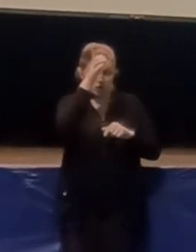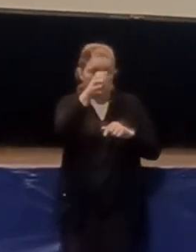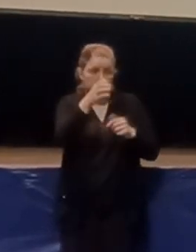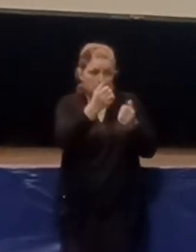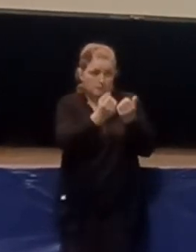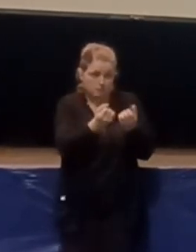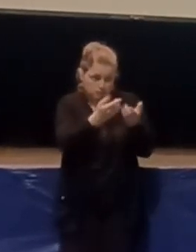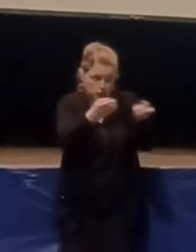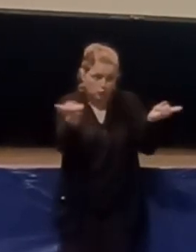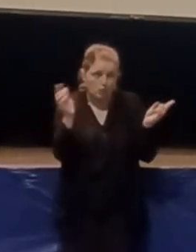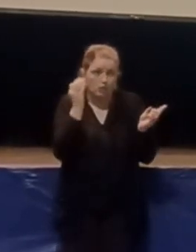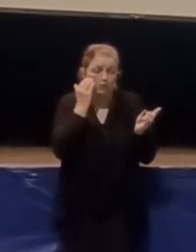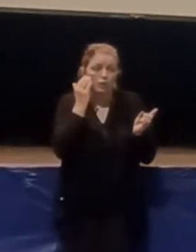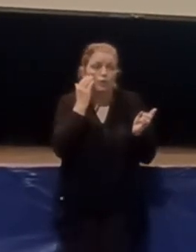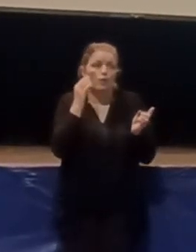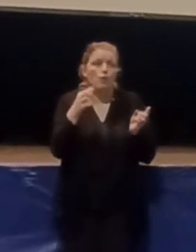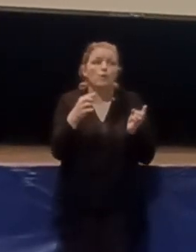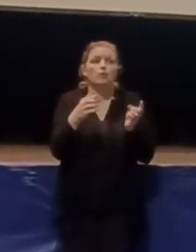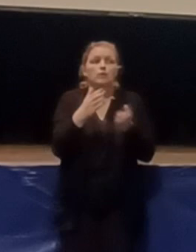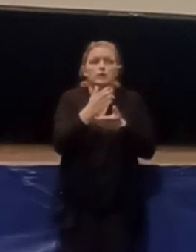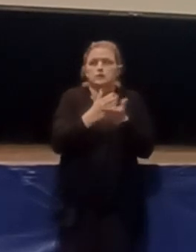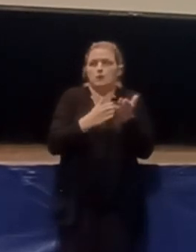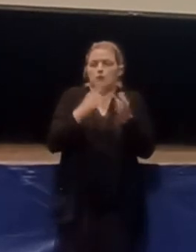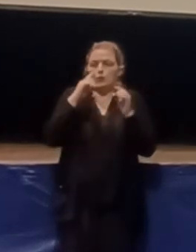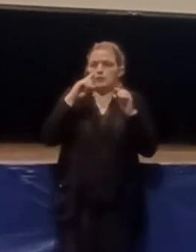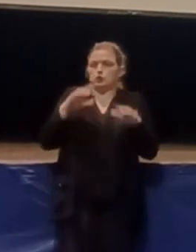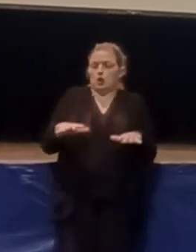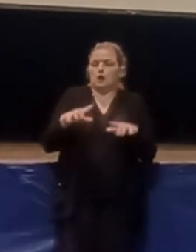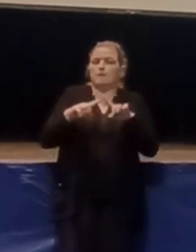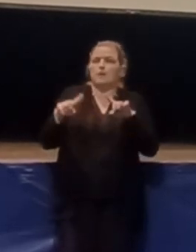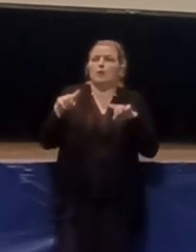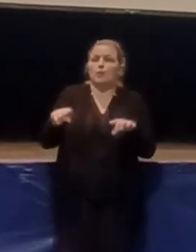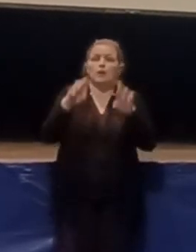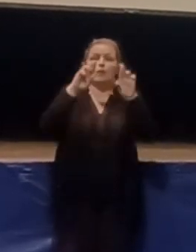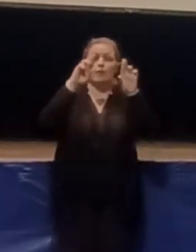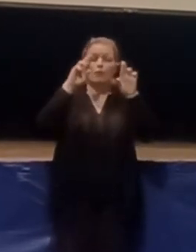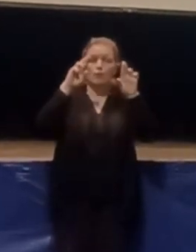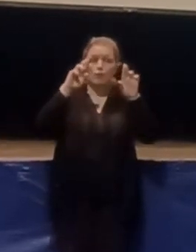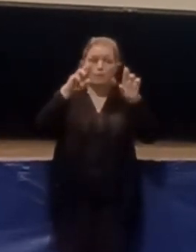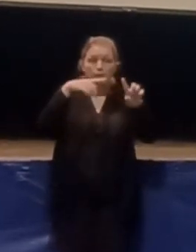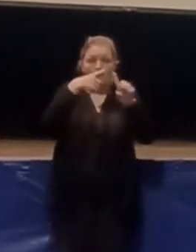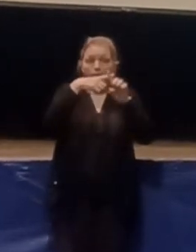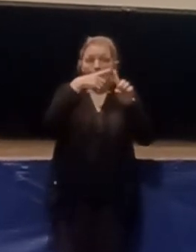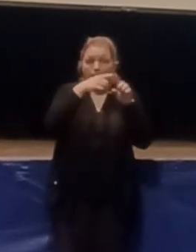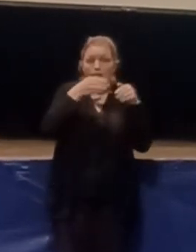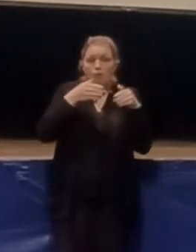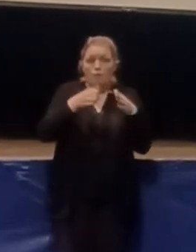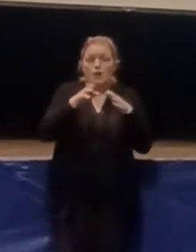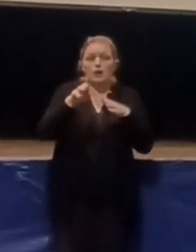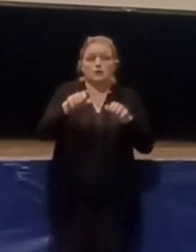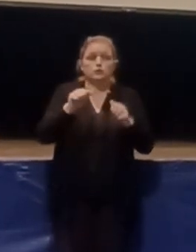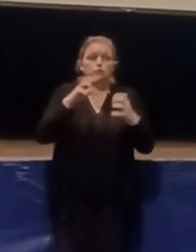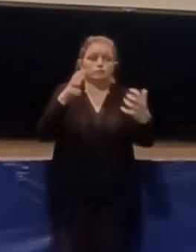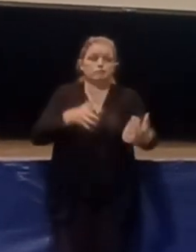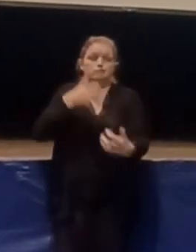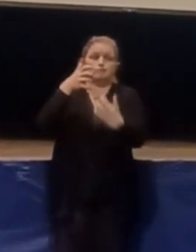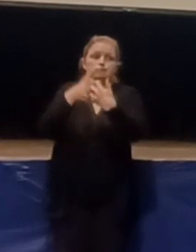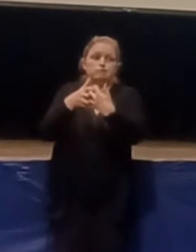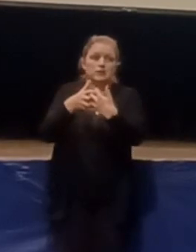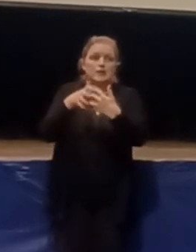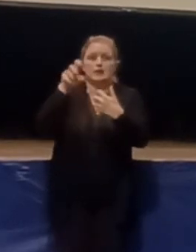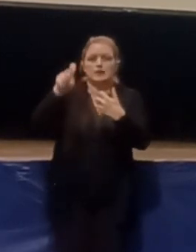noted, some of them were shocking, and we really hope positive way to meet the need, to